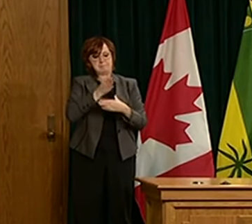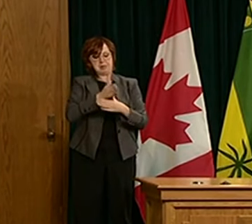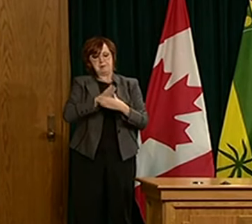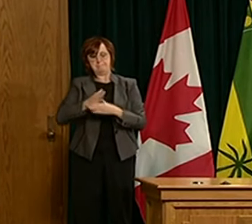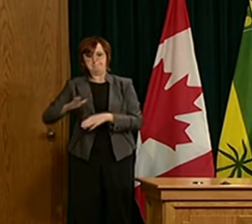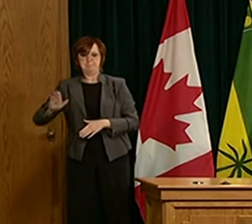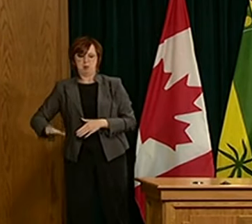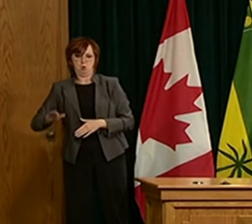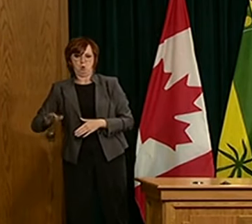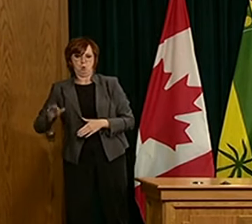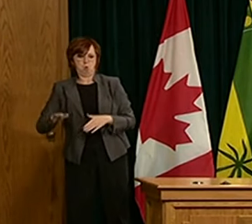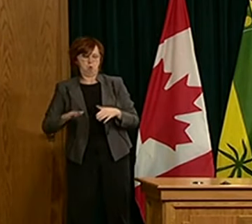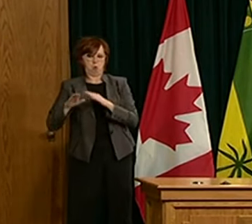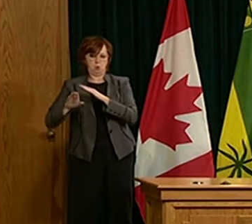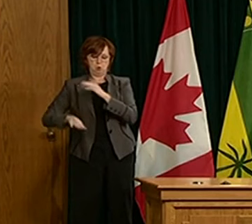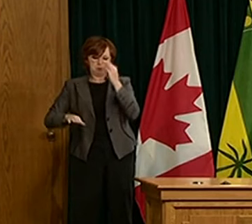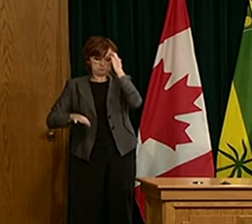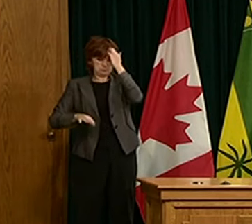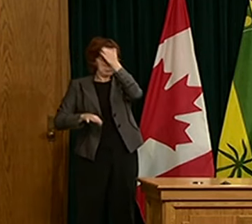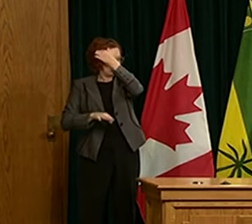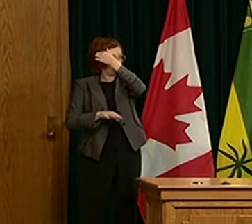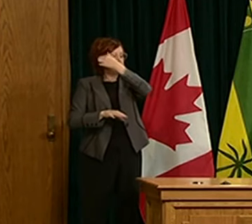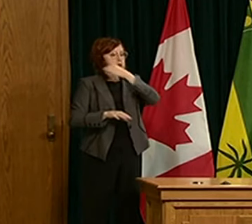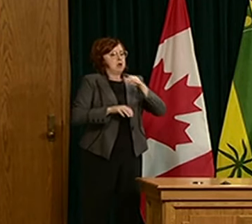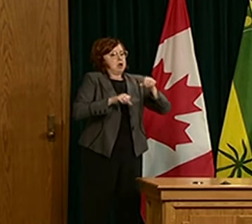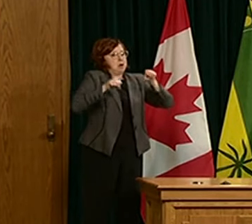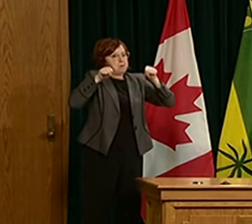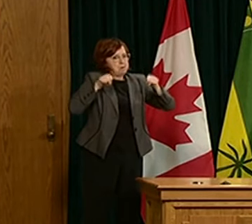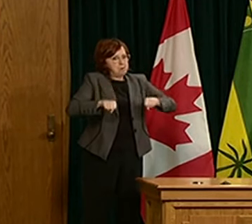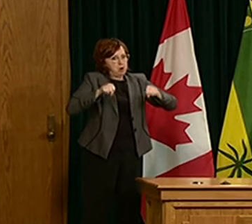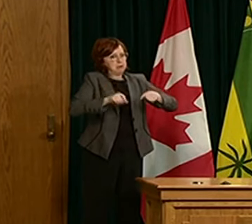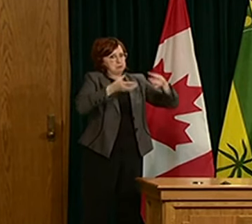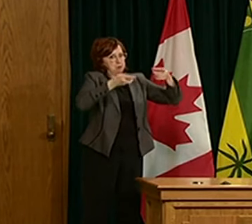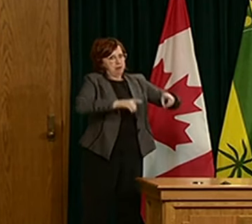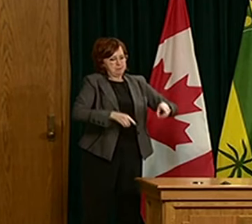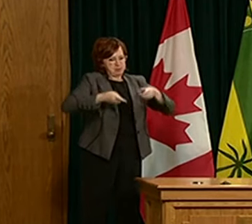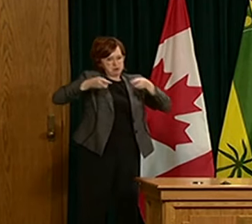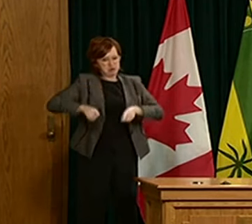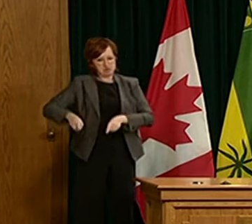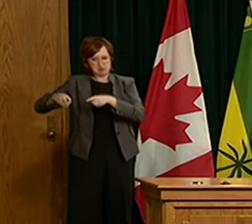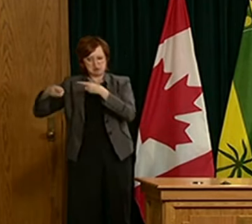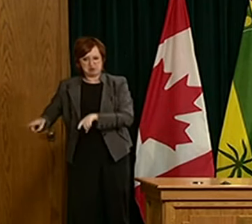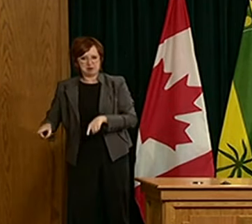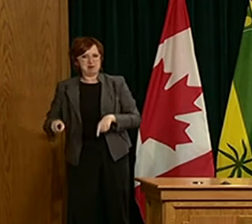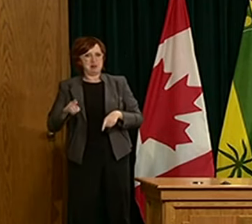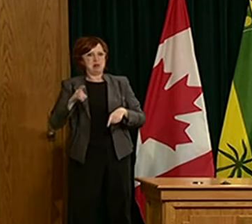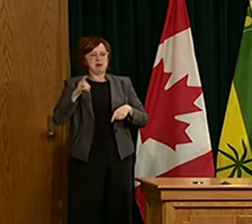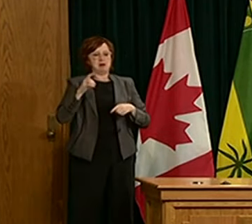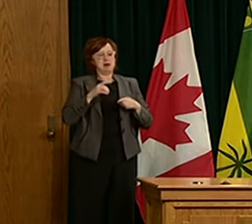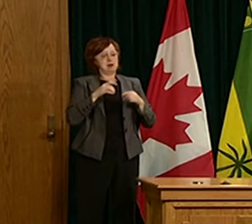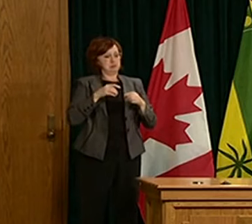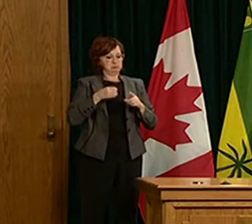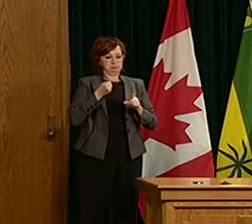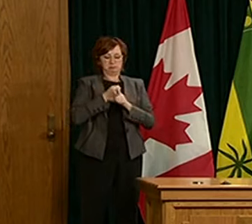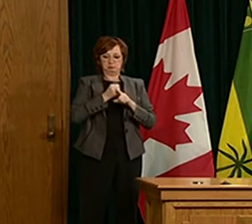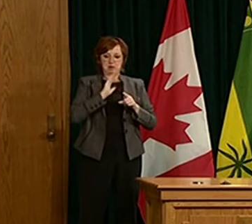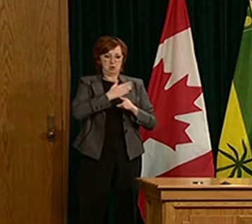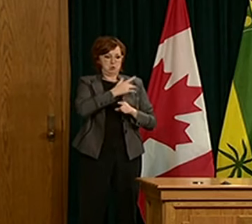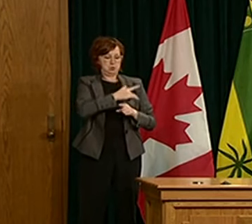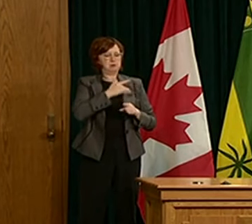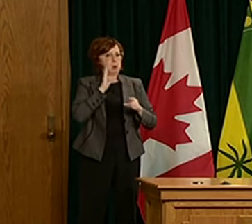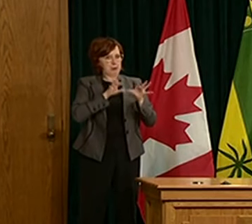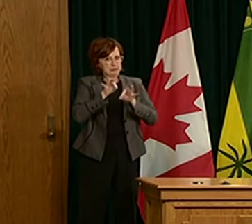to help identify what the situation potentially, how it might potentially impact our province. I will go through each of those in